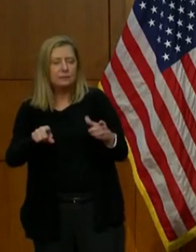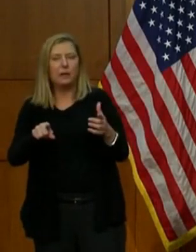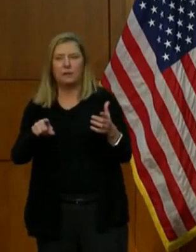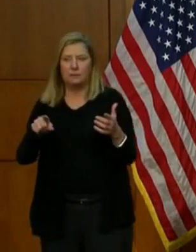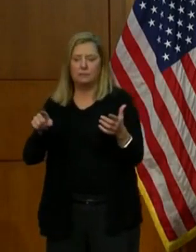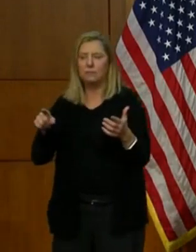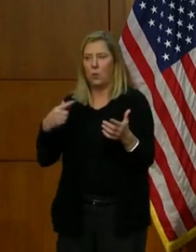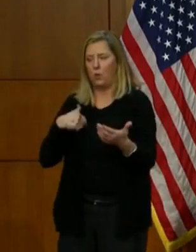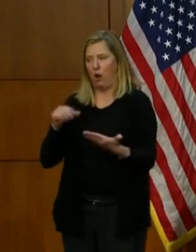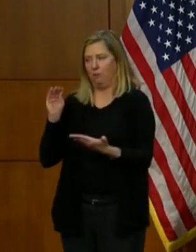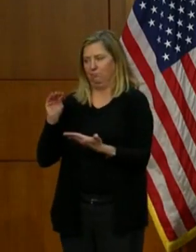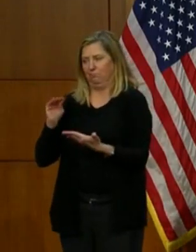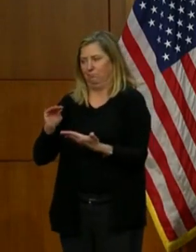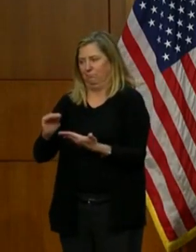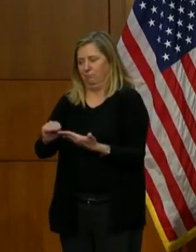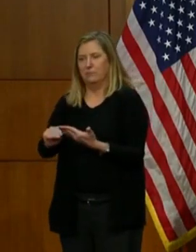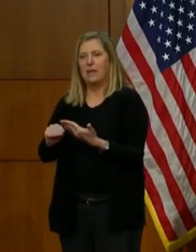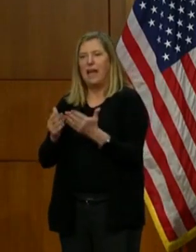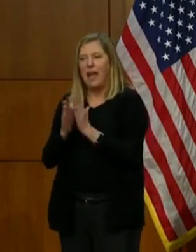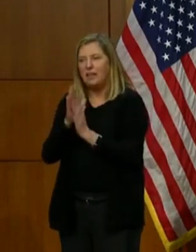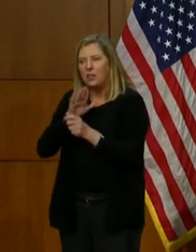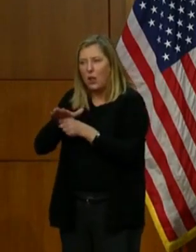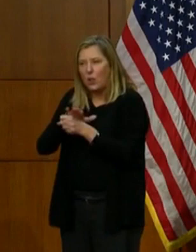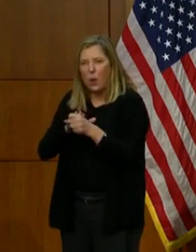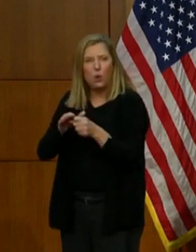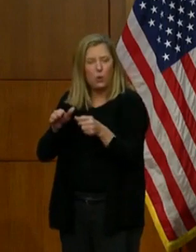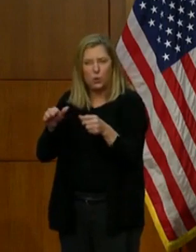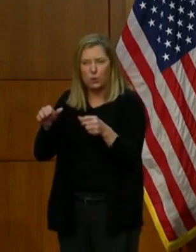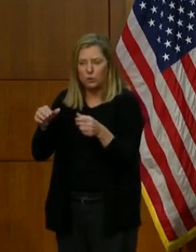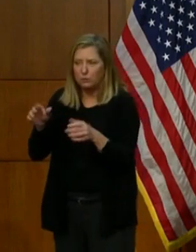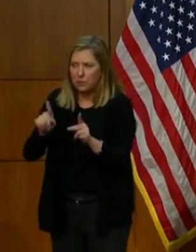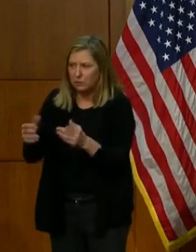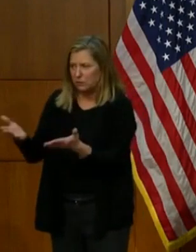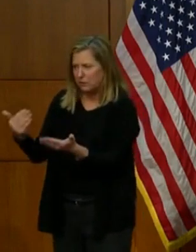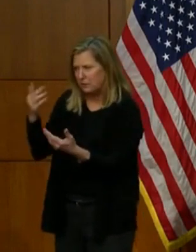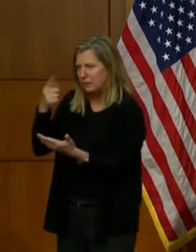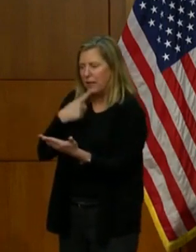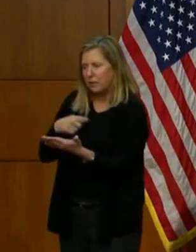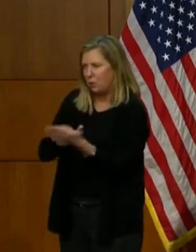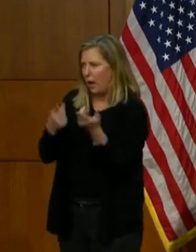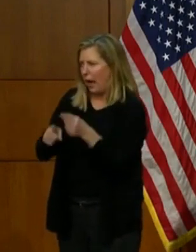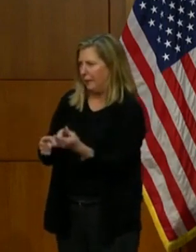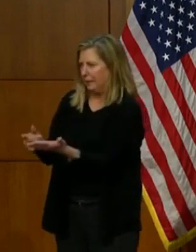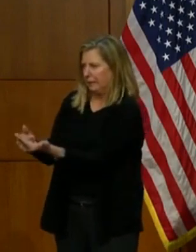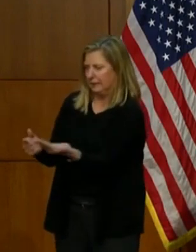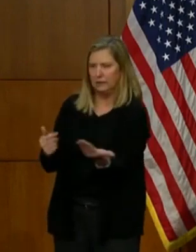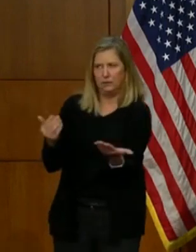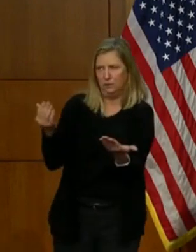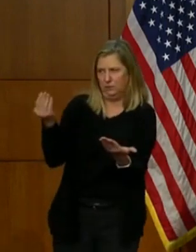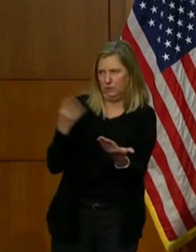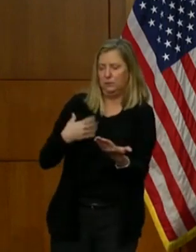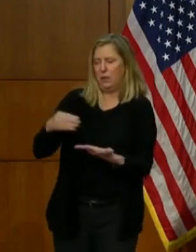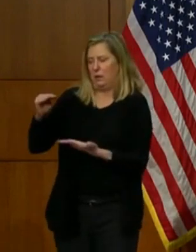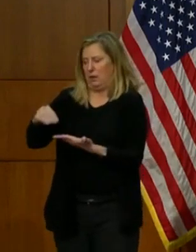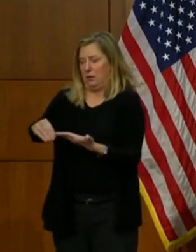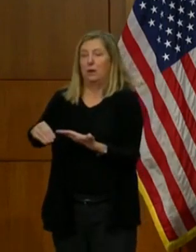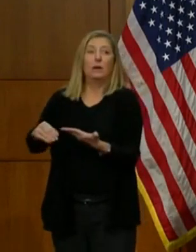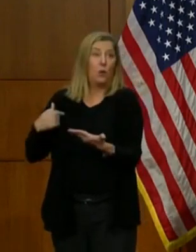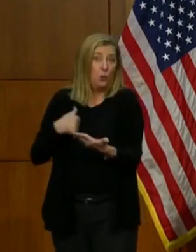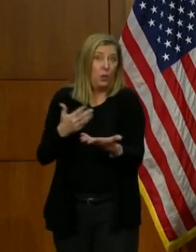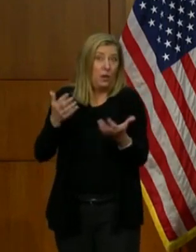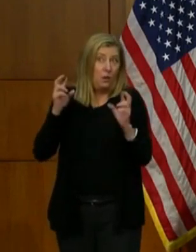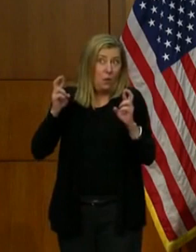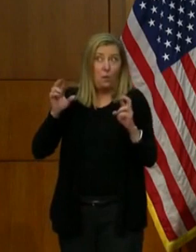accumulating all of that information from the local districts. All of that will be supplied. So obviously our wish is for FEMA to reimburse the state for its expenses.